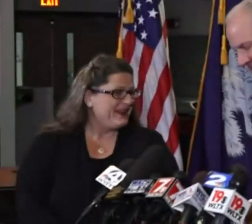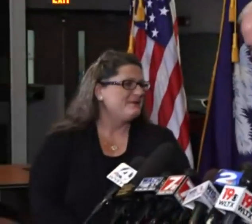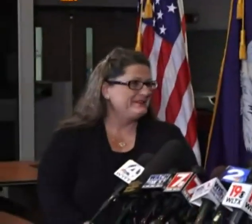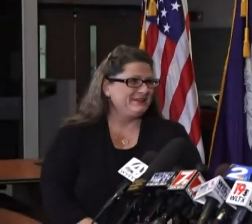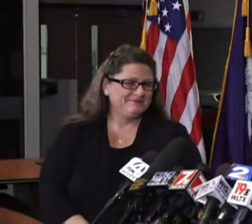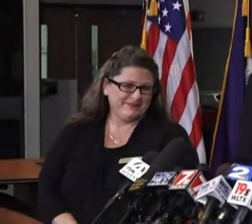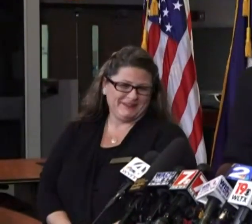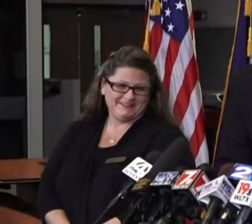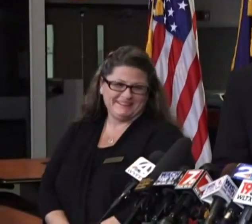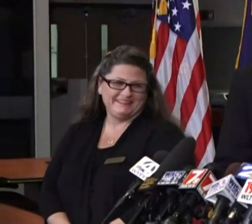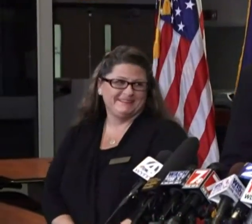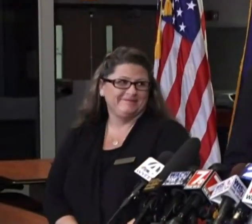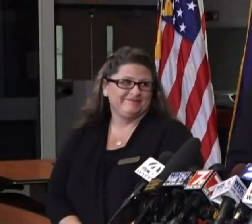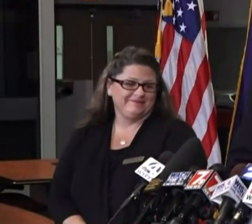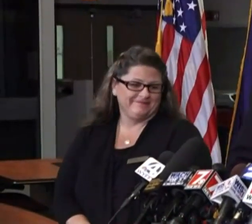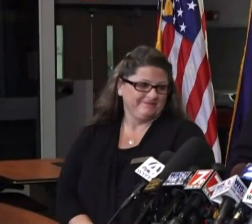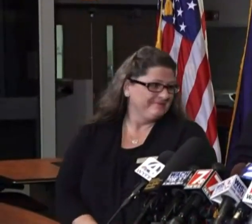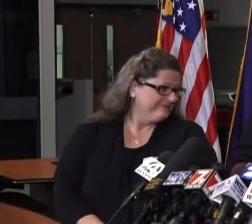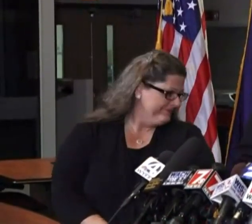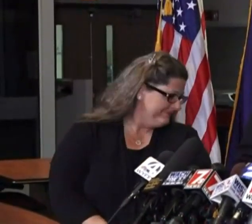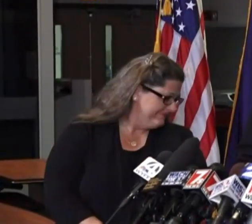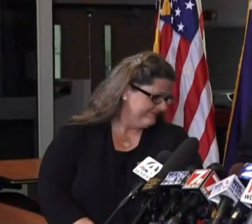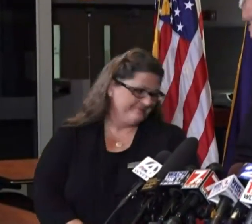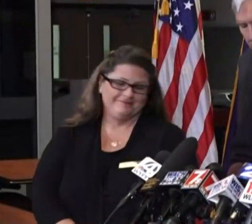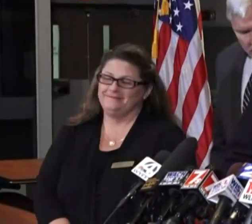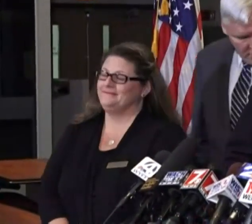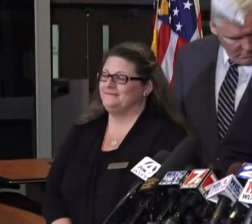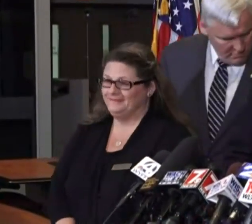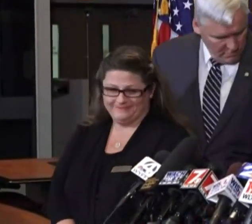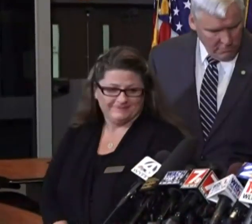How are you doing, Molly? Come on in.